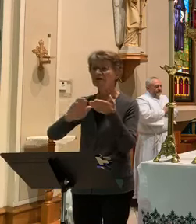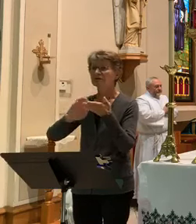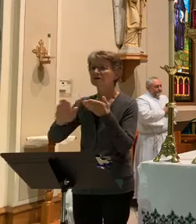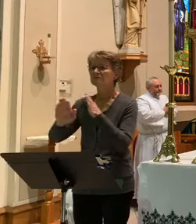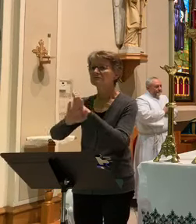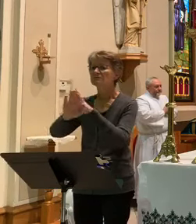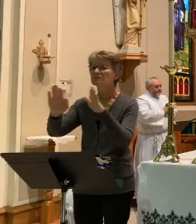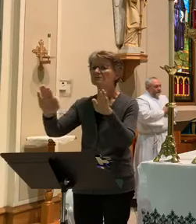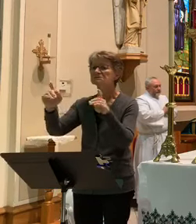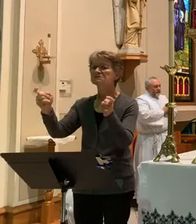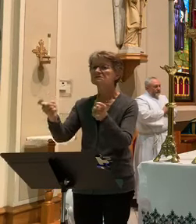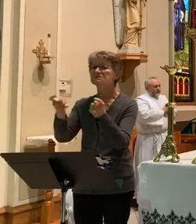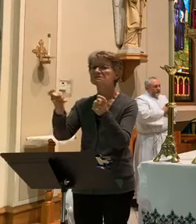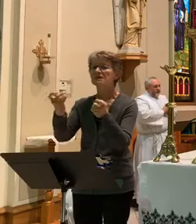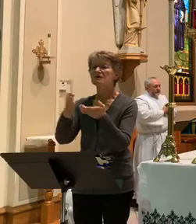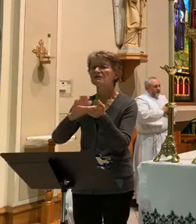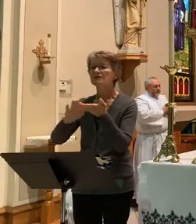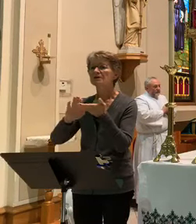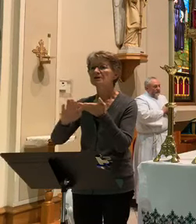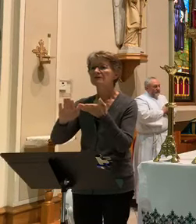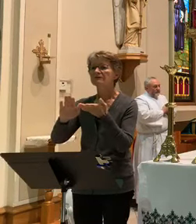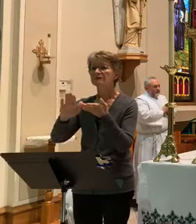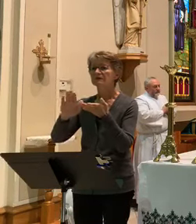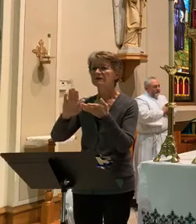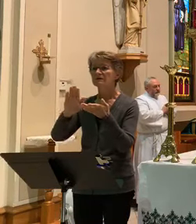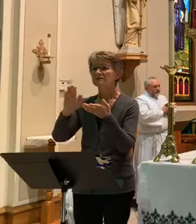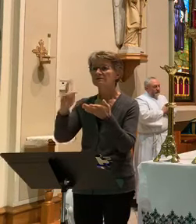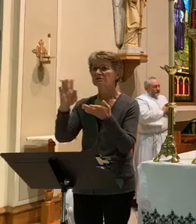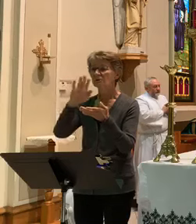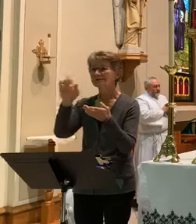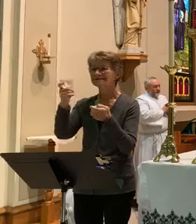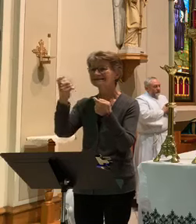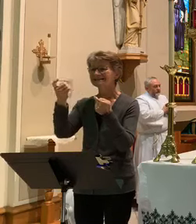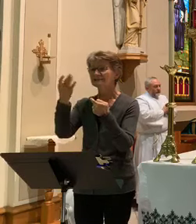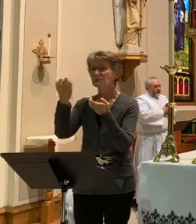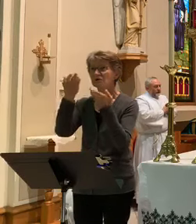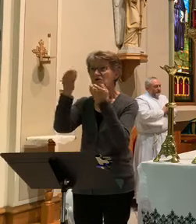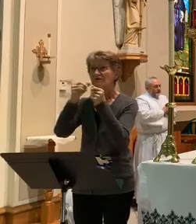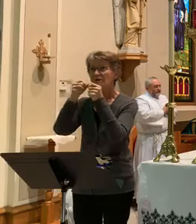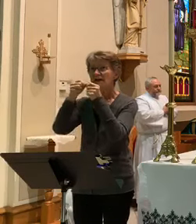on us, forgive us our sins, and bring us to everlasting life.